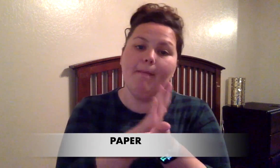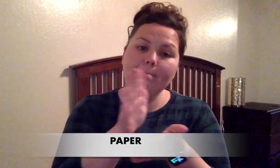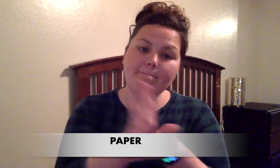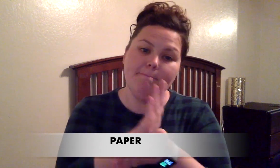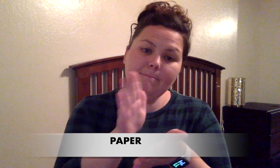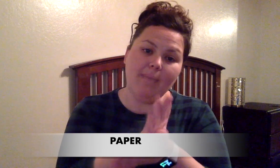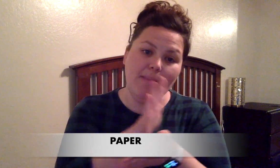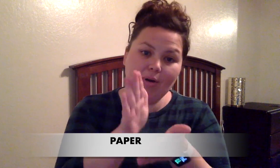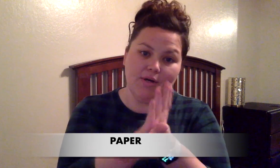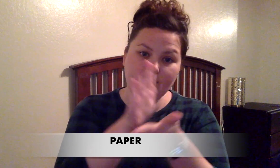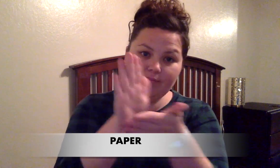Paper.